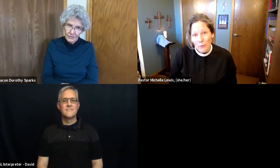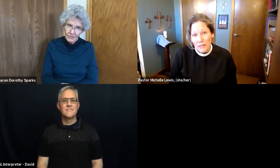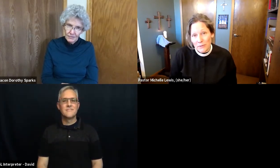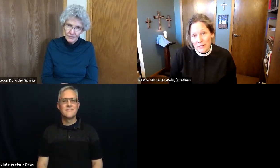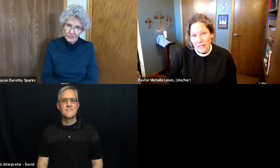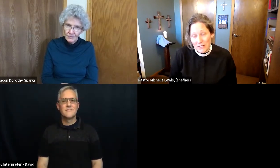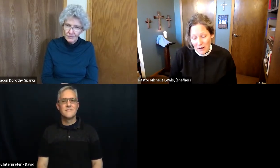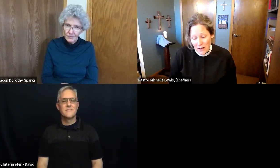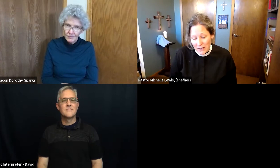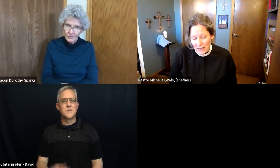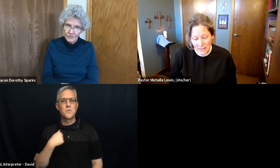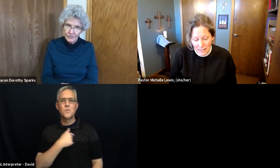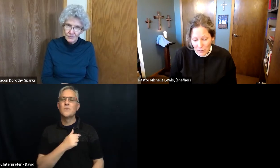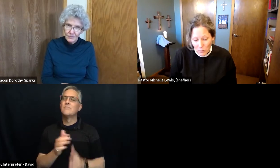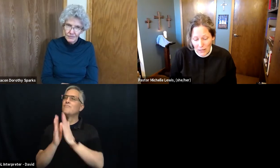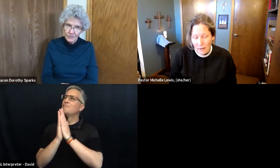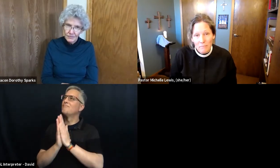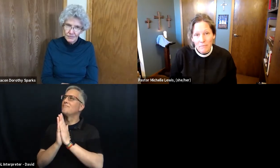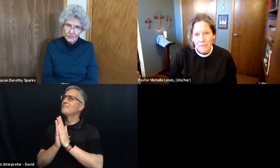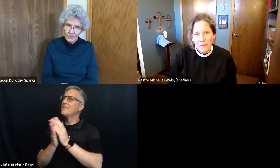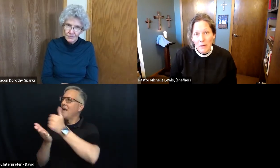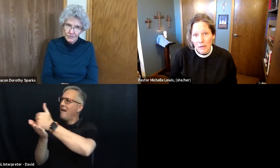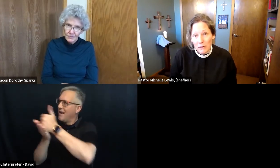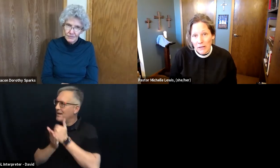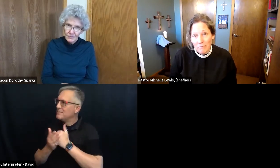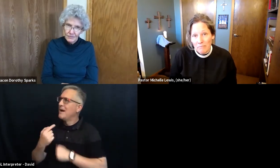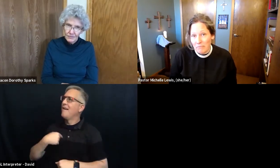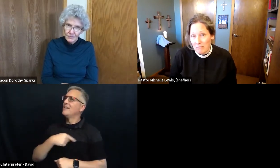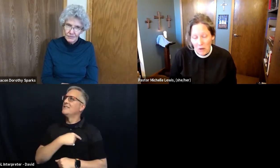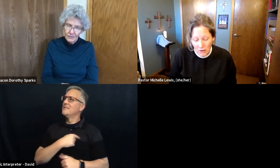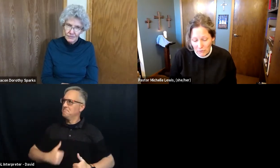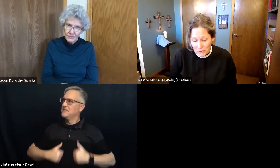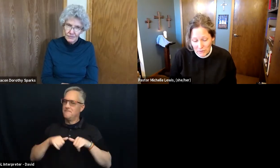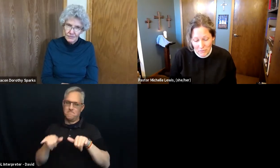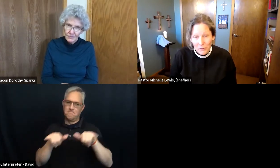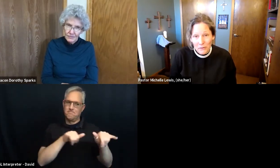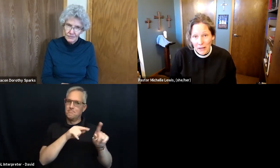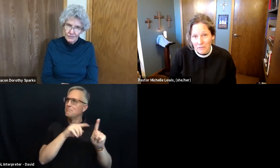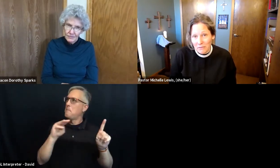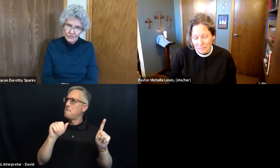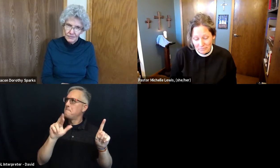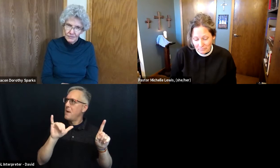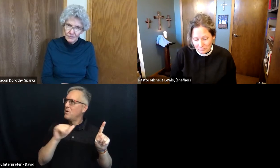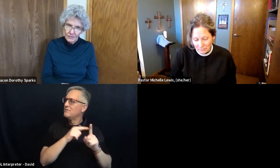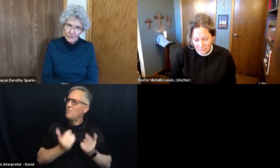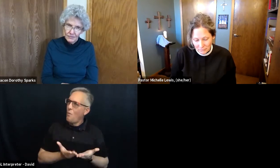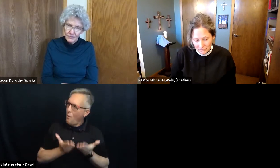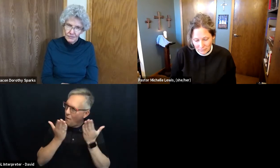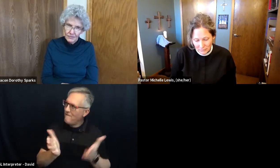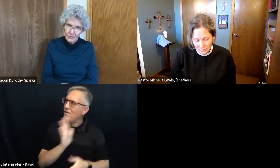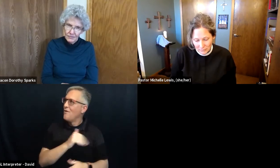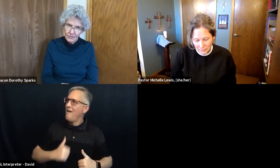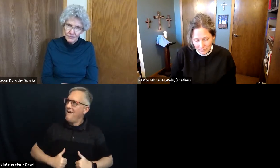and our resources to God in the same way that Mary offered her life.